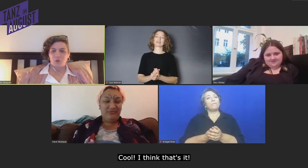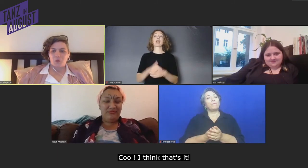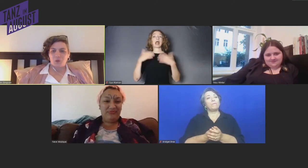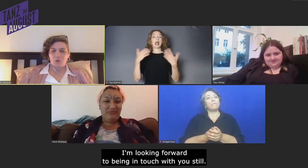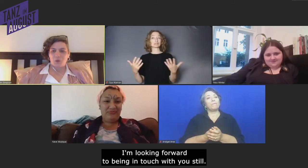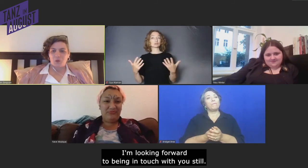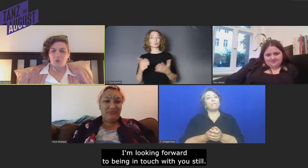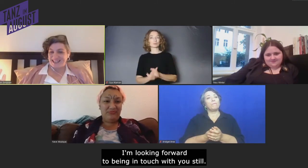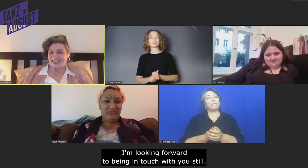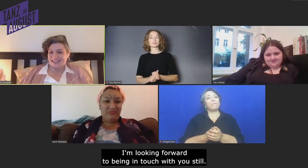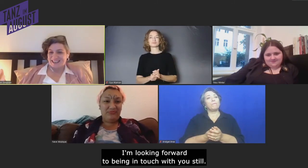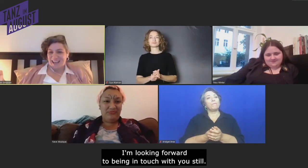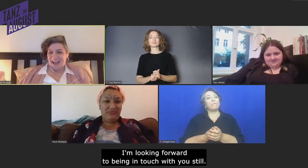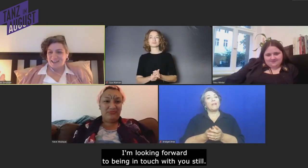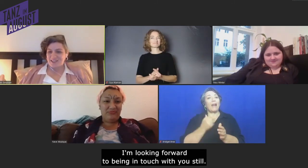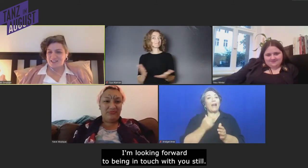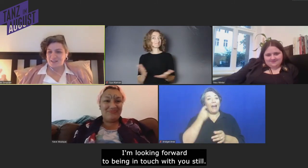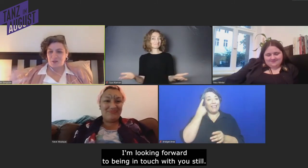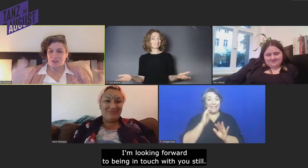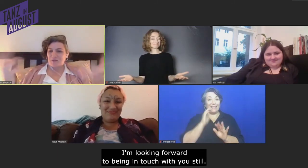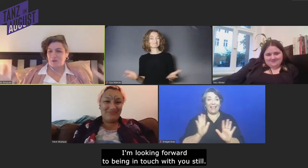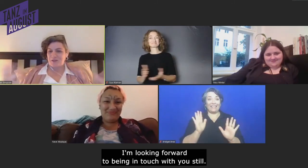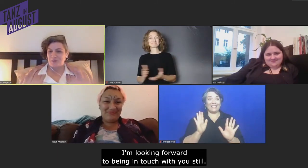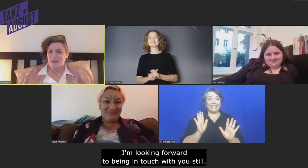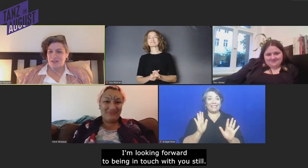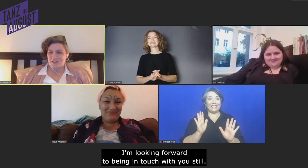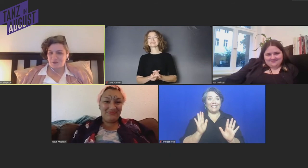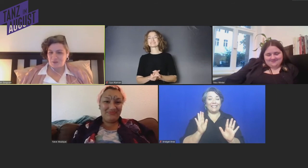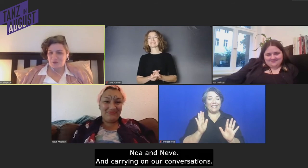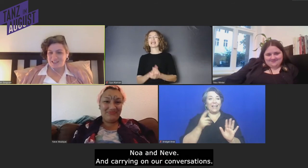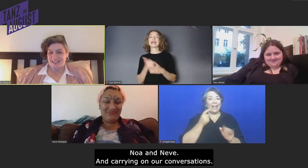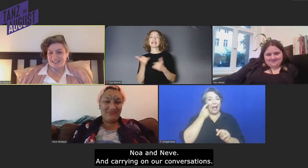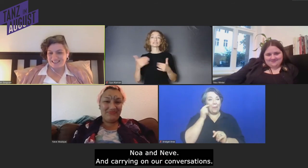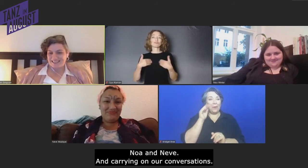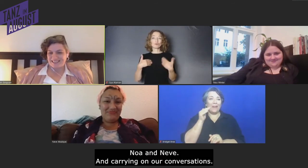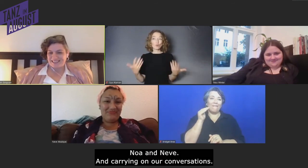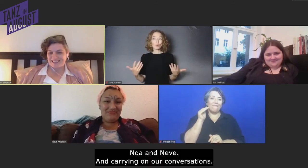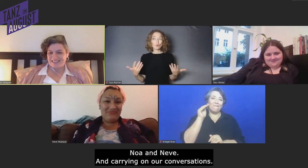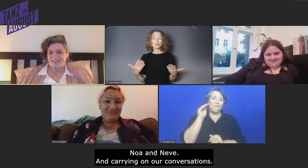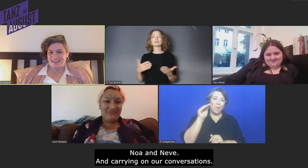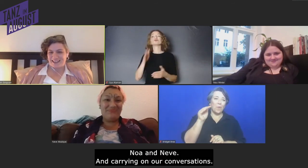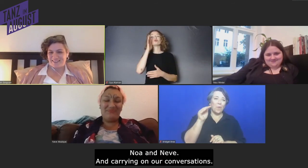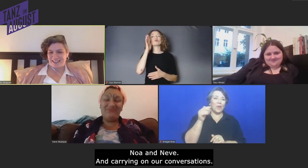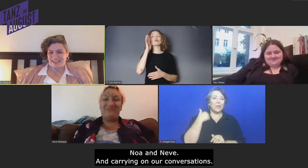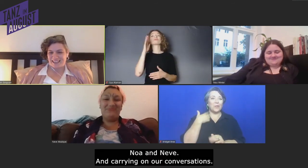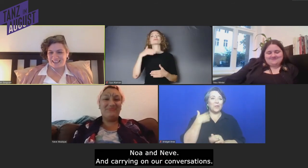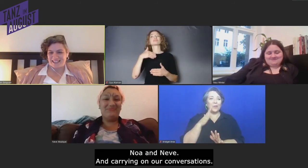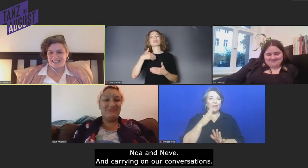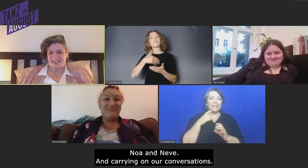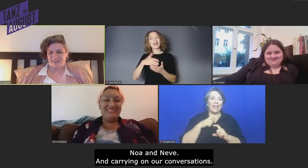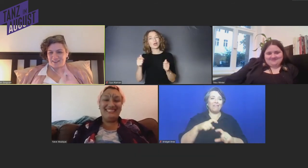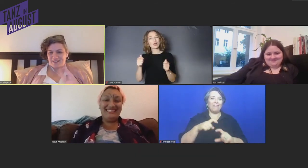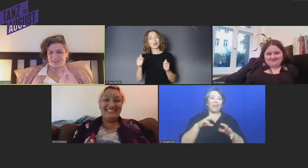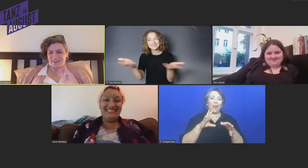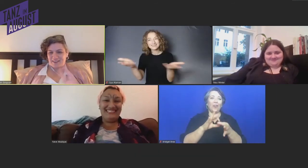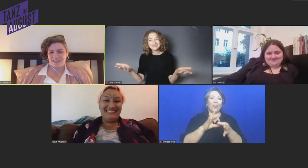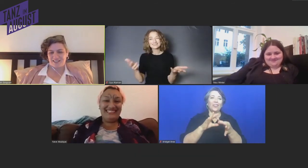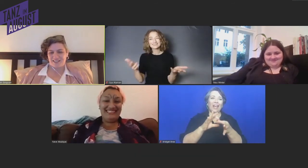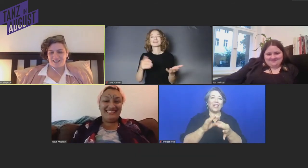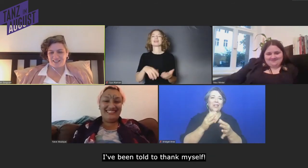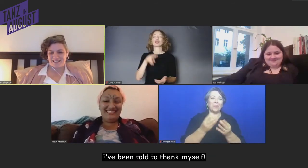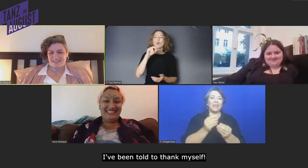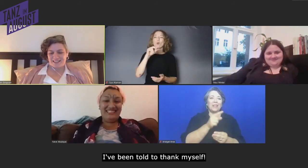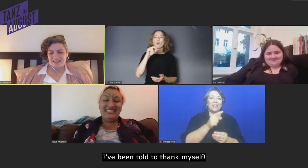cool. I think that's it. I'm looking forward to being in touch with you still, Noa and Neve, and carrying on our